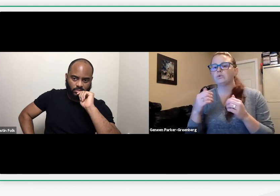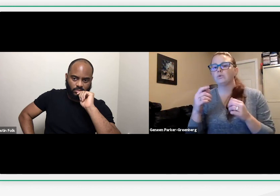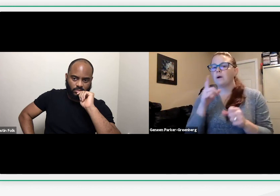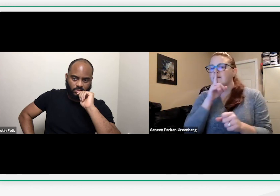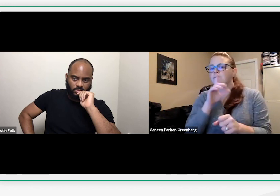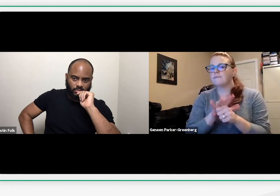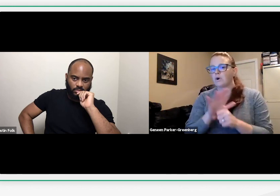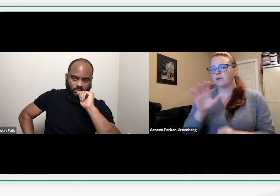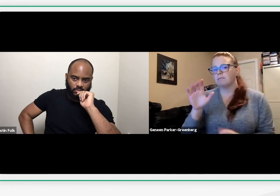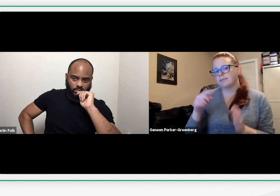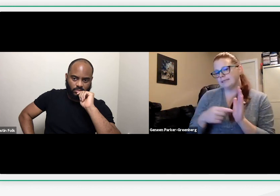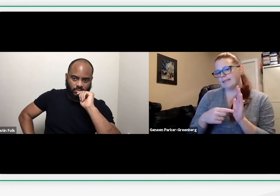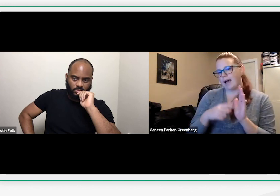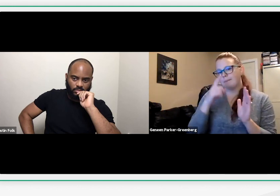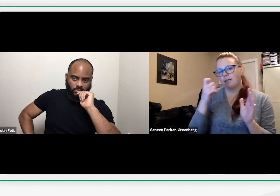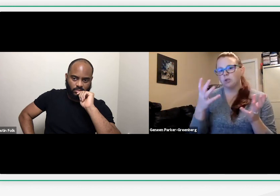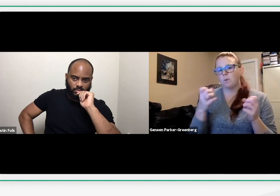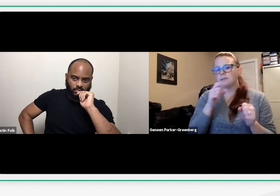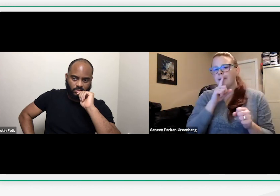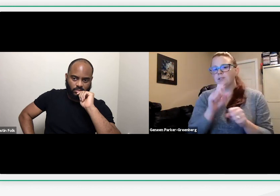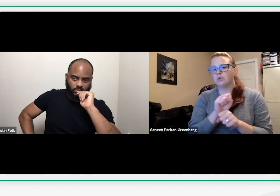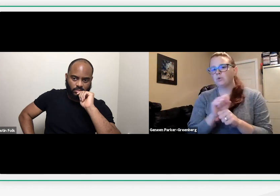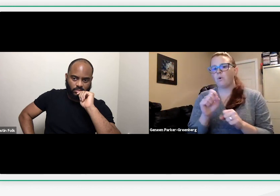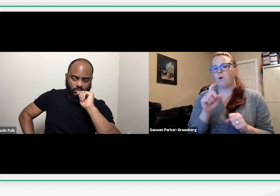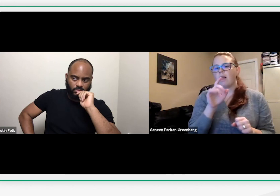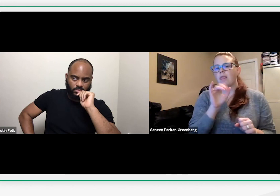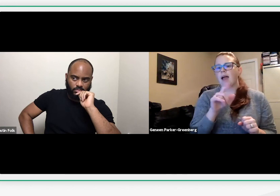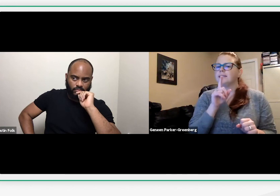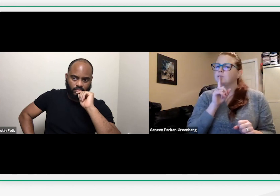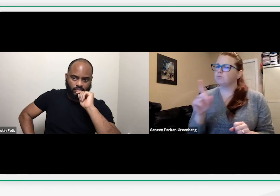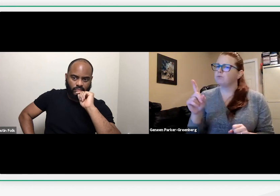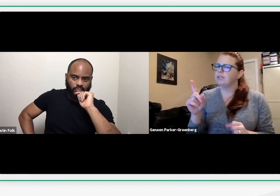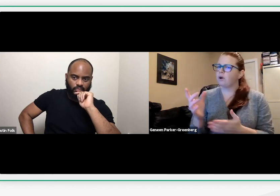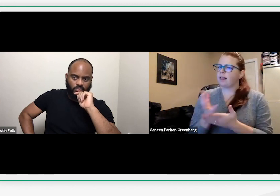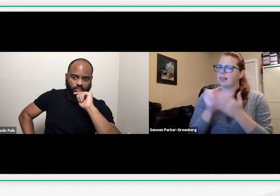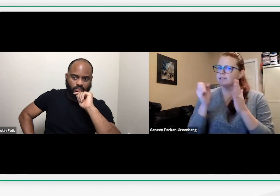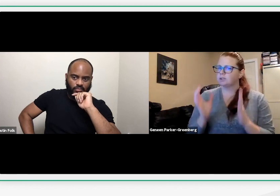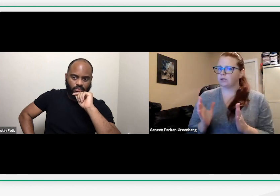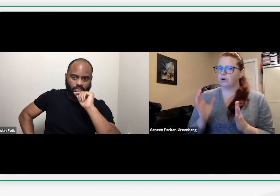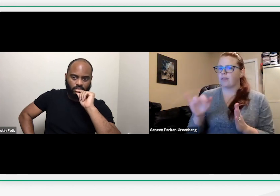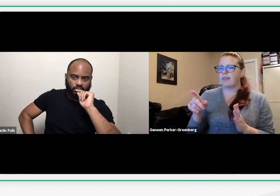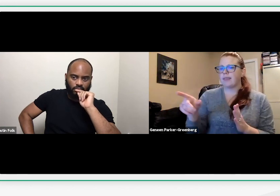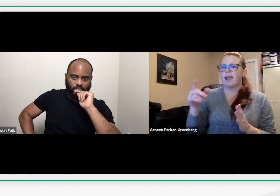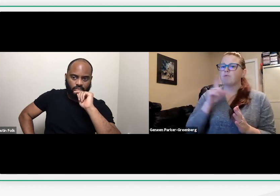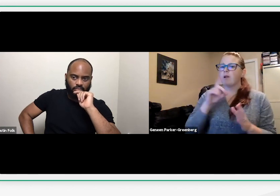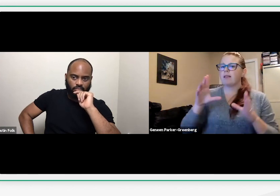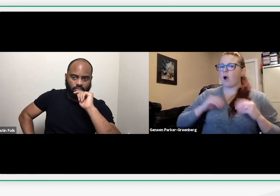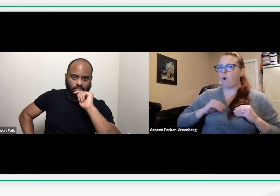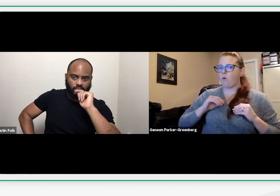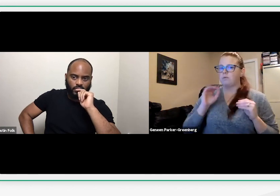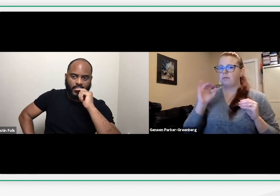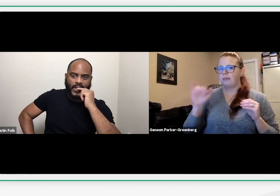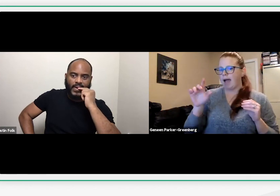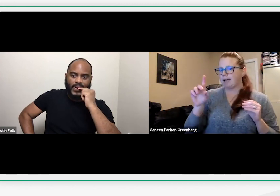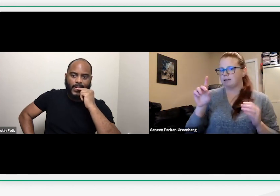website in the resources, and review how to confirm your debt. You want to make